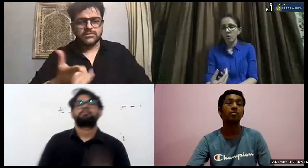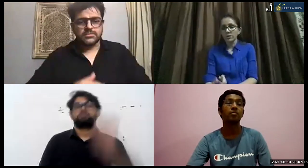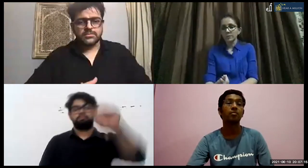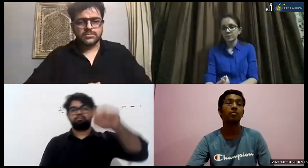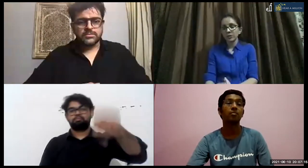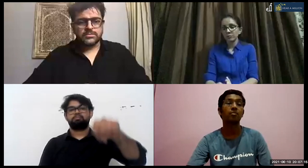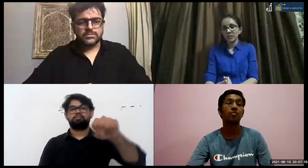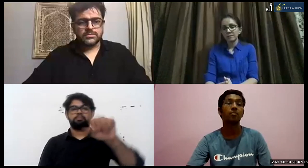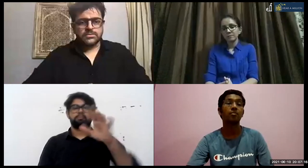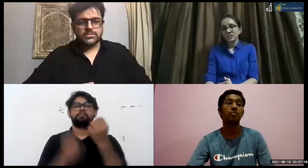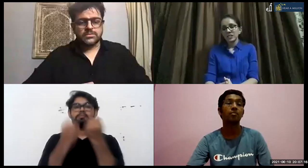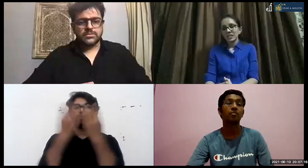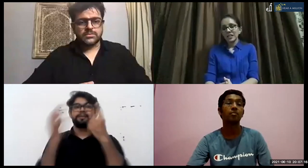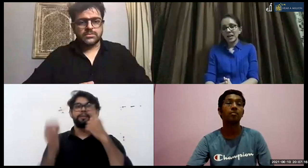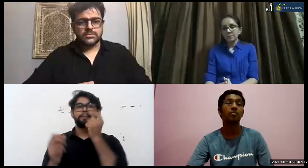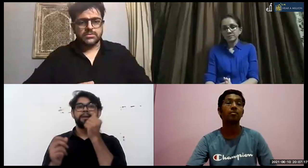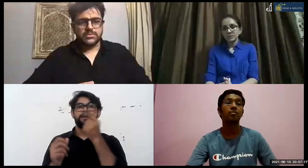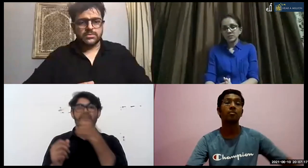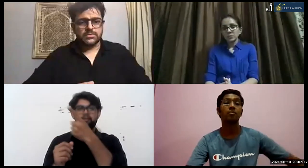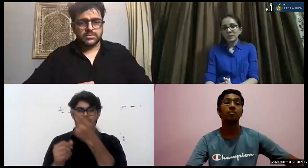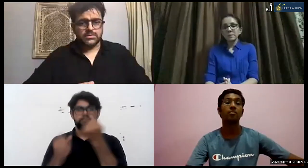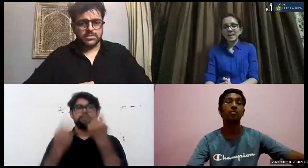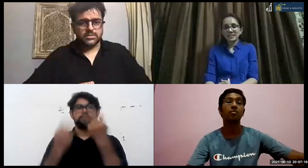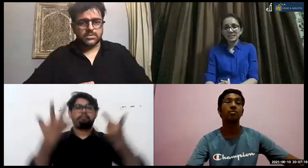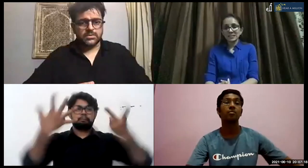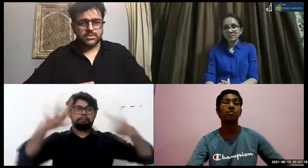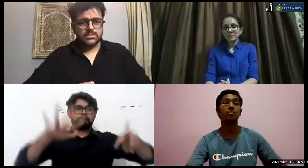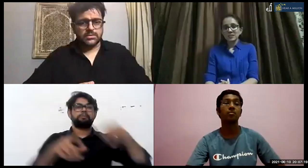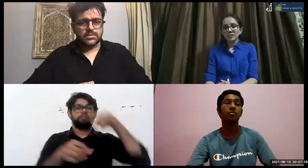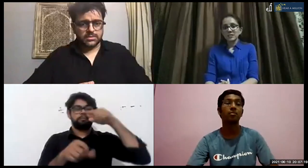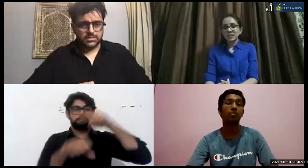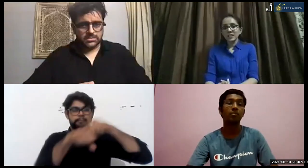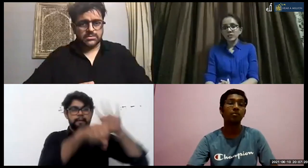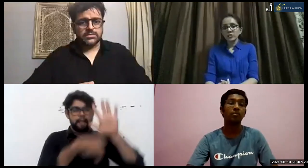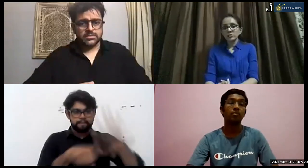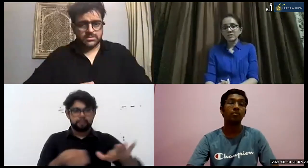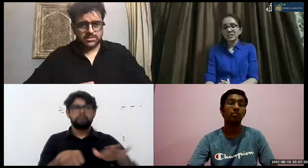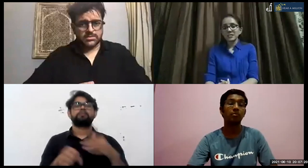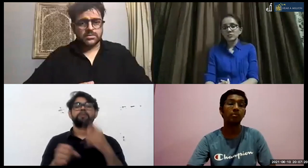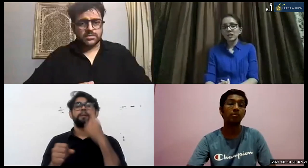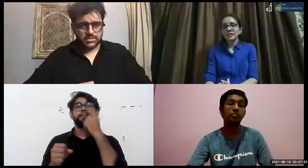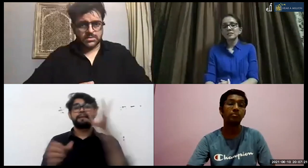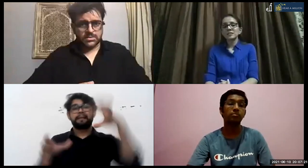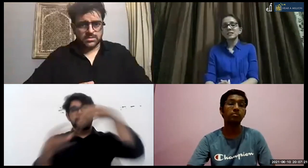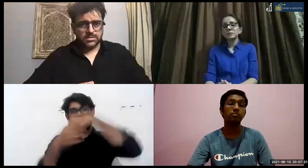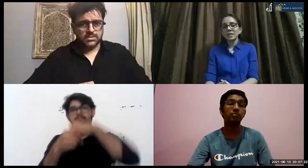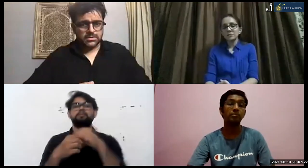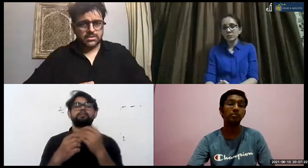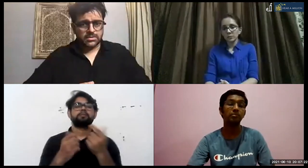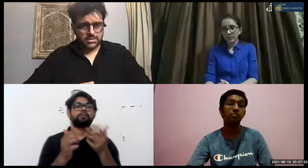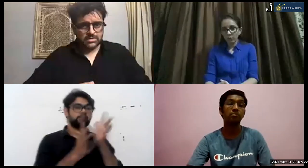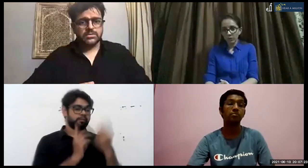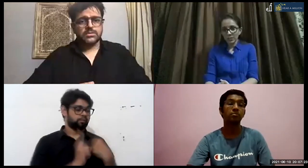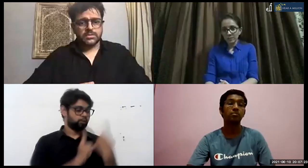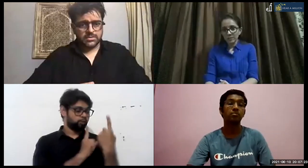not involved? What do you feel? Yeah. So many parents, they 7 days down the line, they